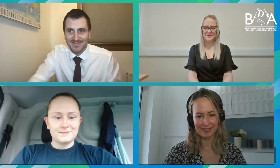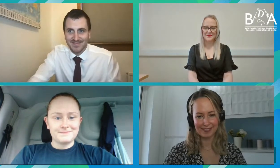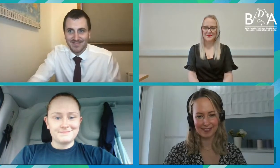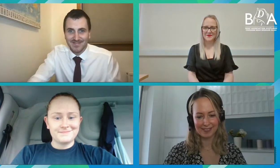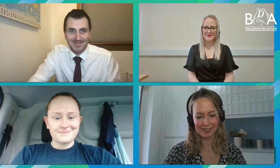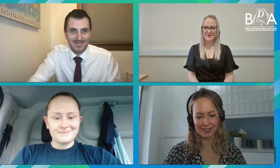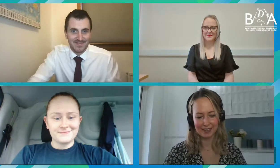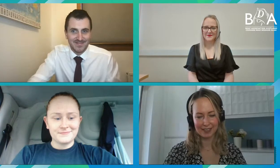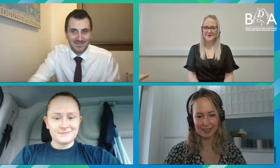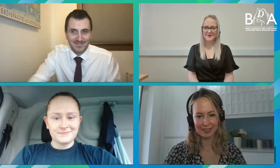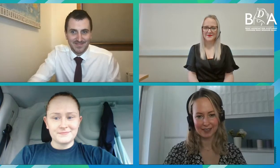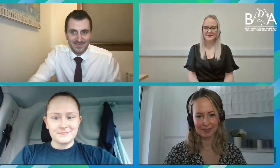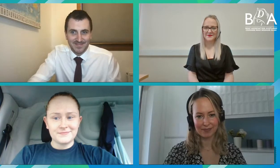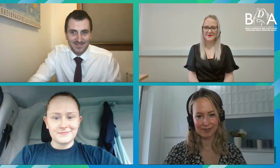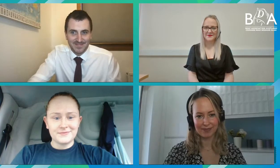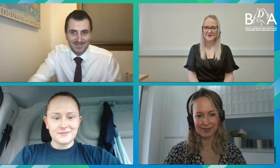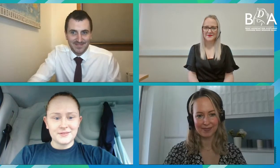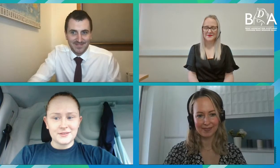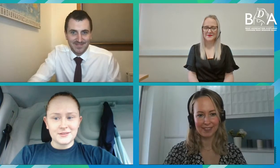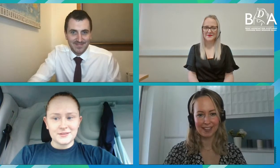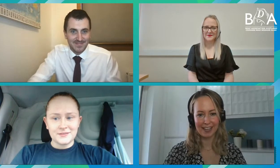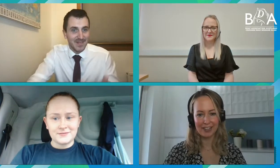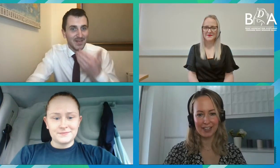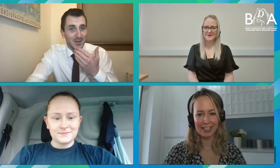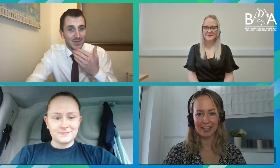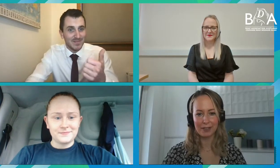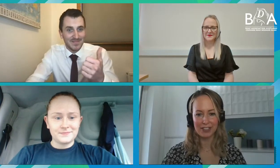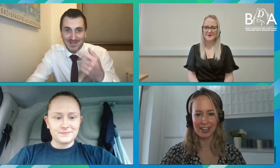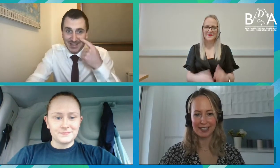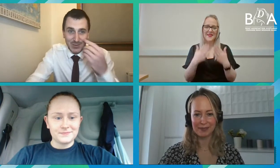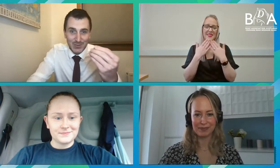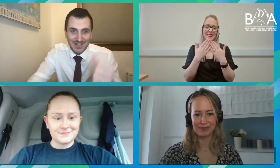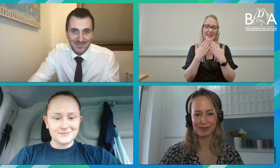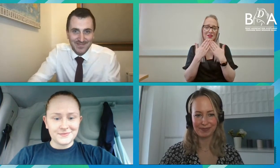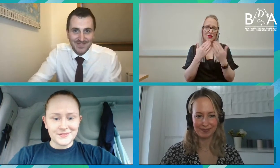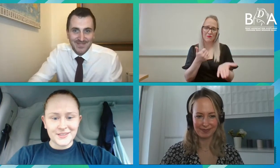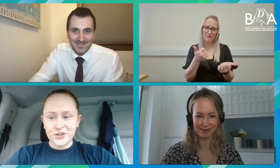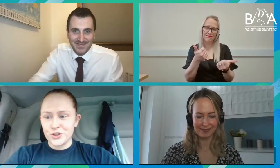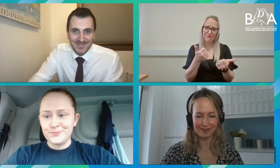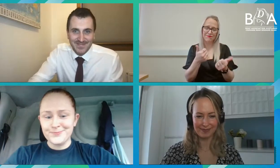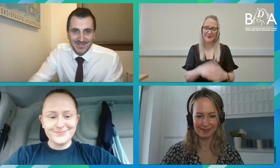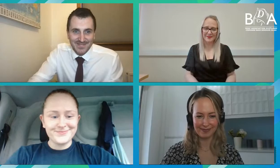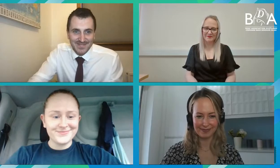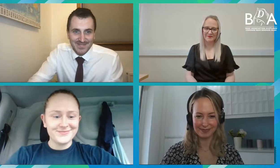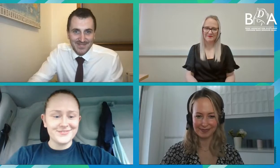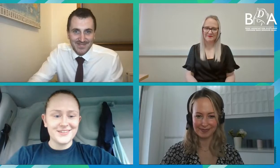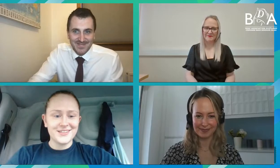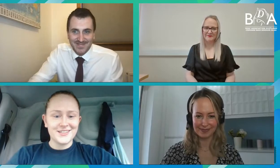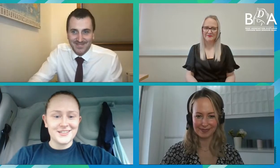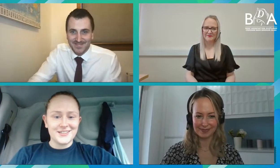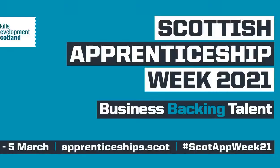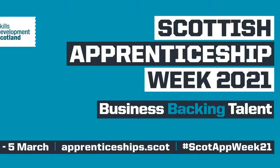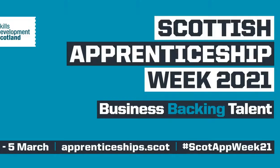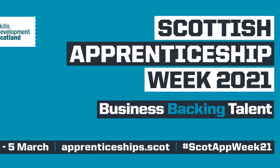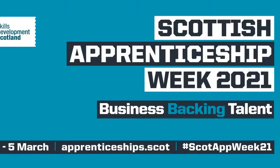comments when we bring the group back together. Thank you, Elaine. That was great. Thank you. See you shortly.